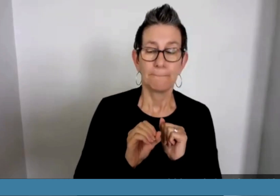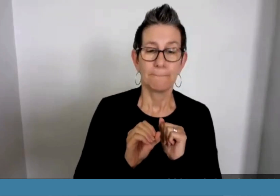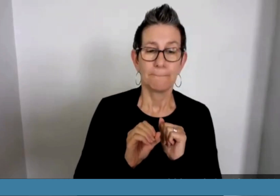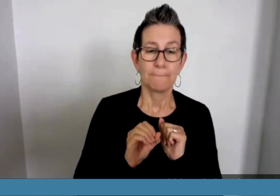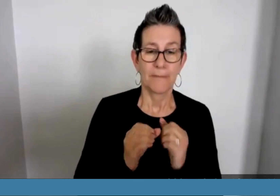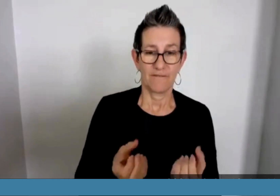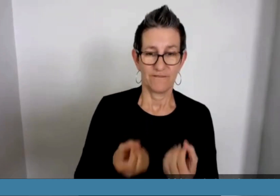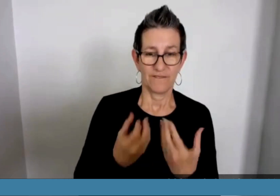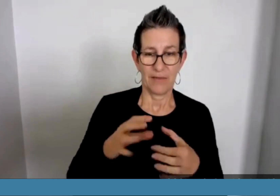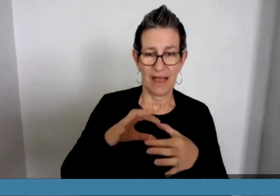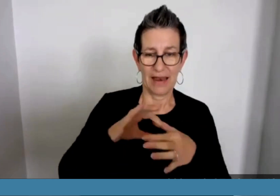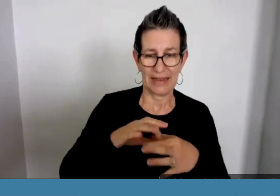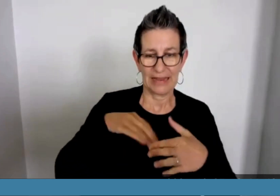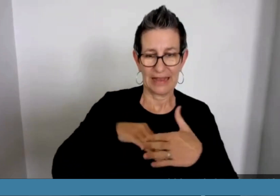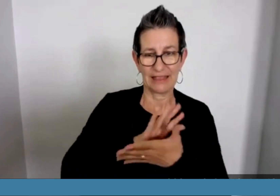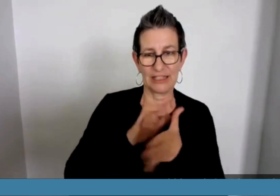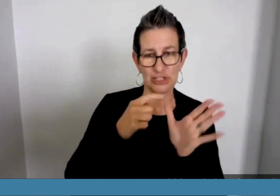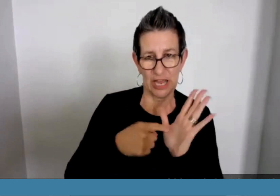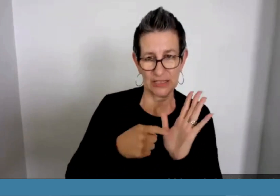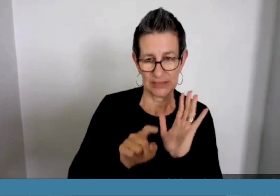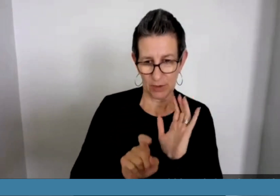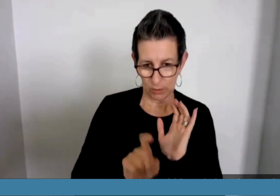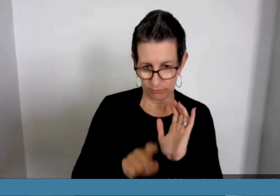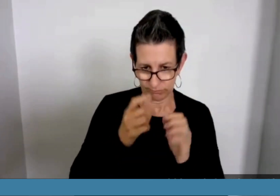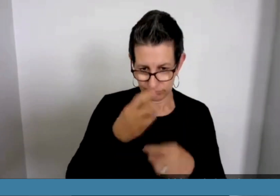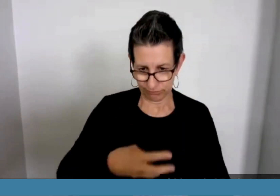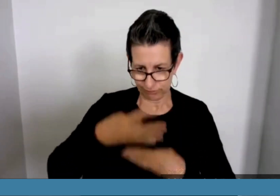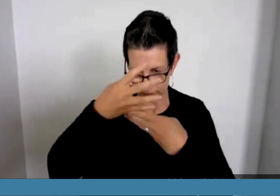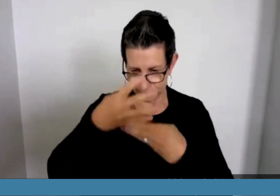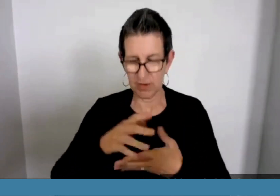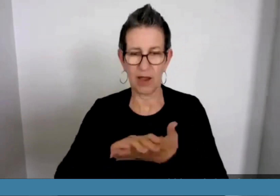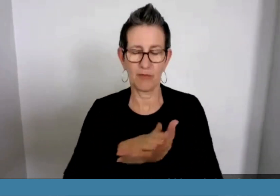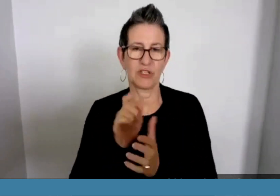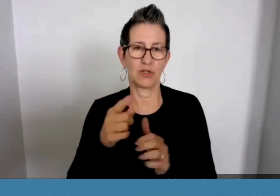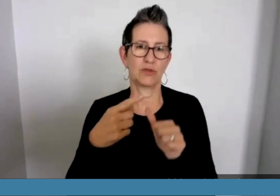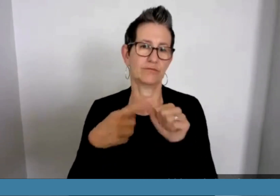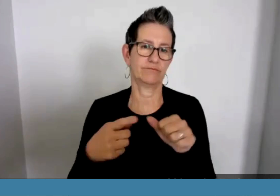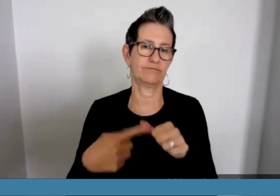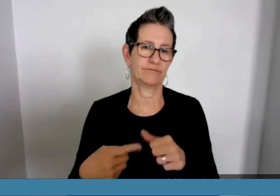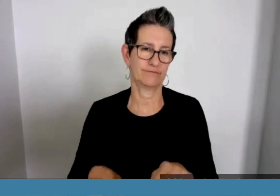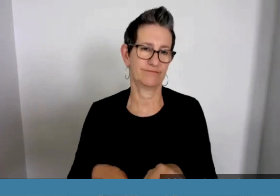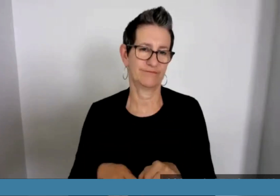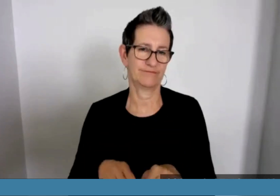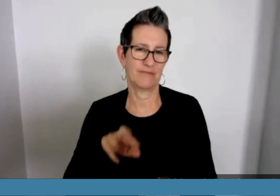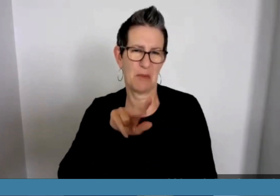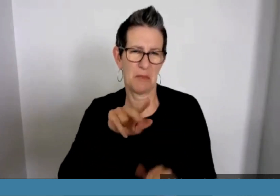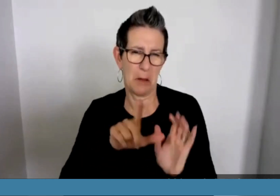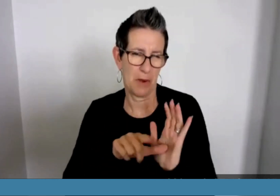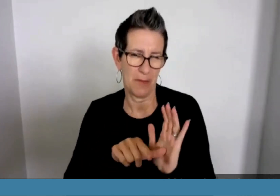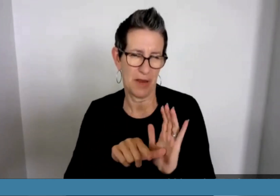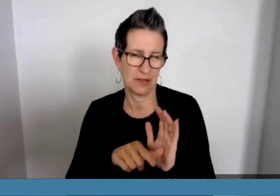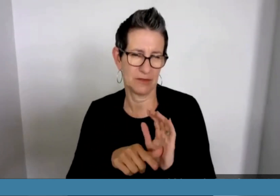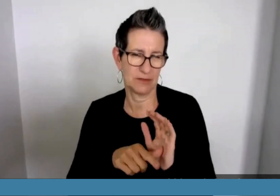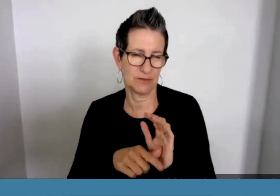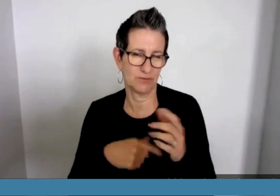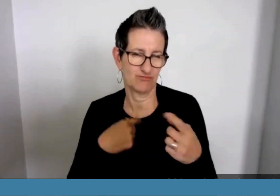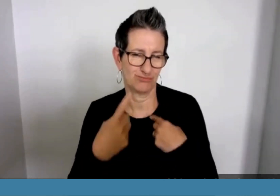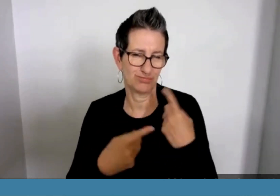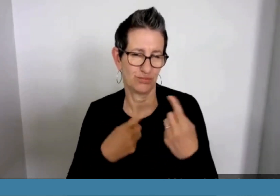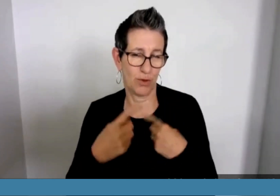feedback link in the chat, and we'd really appreciate it if you could take a couple of minutes to share your insights.